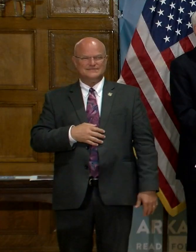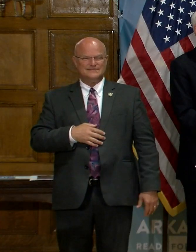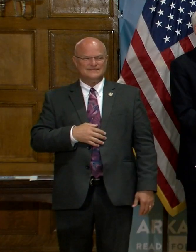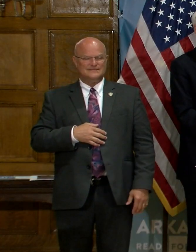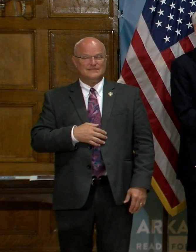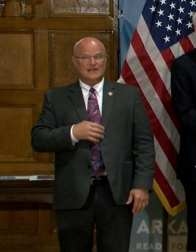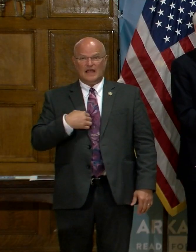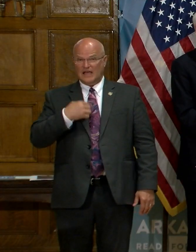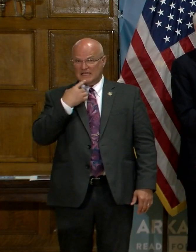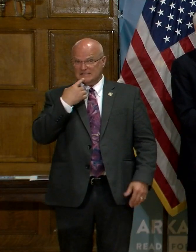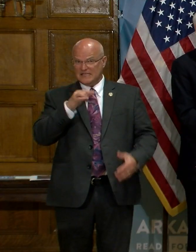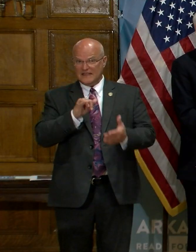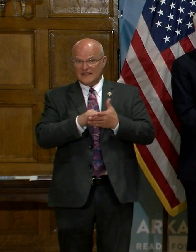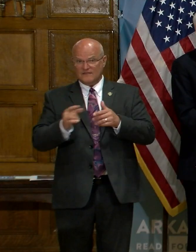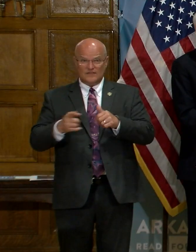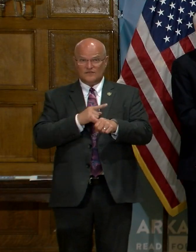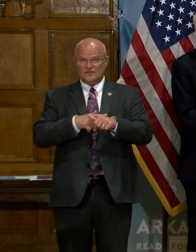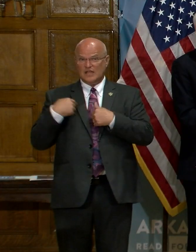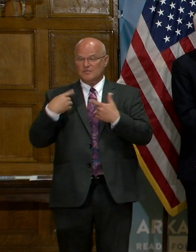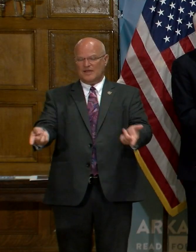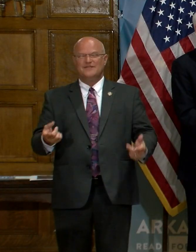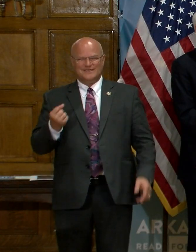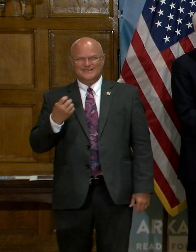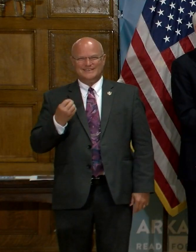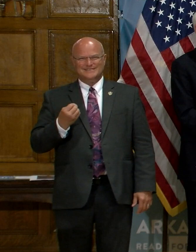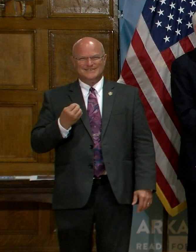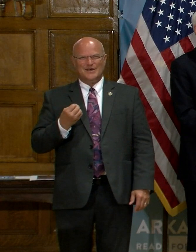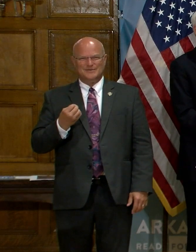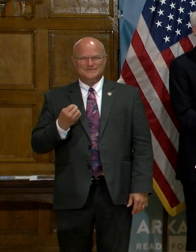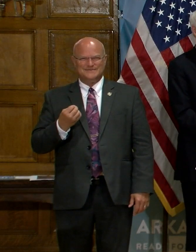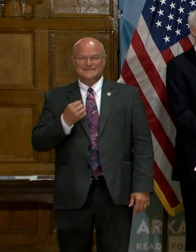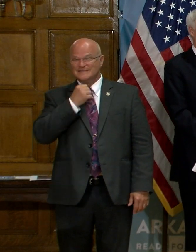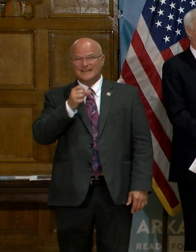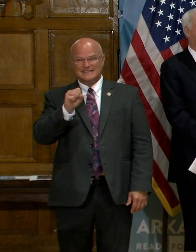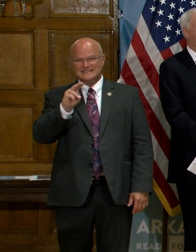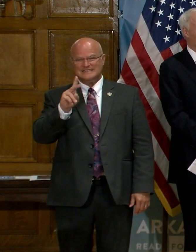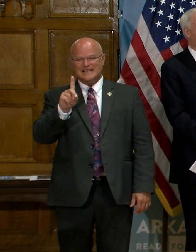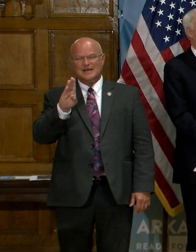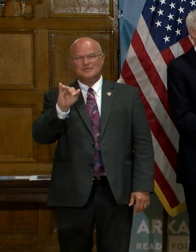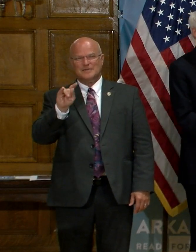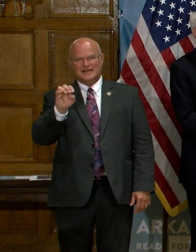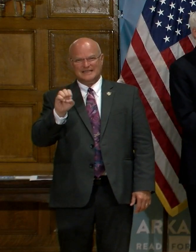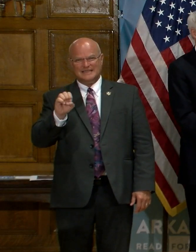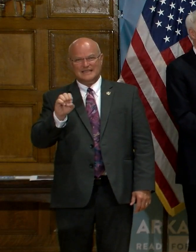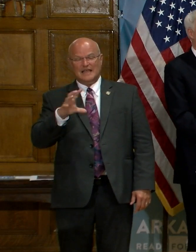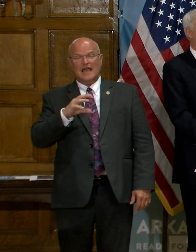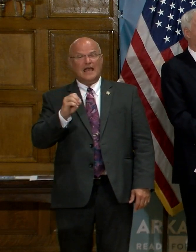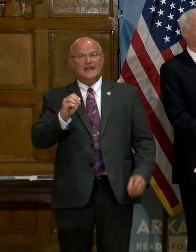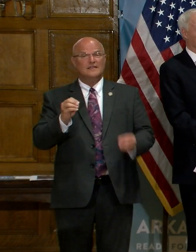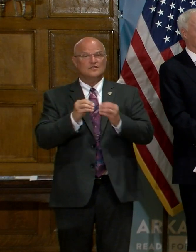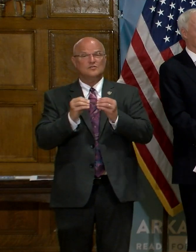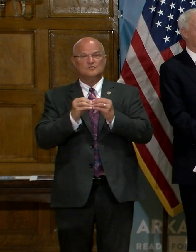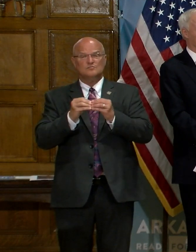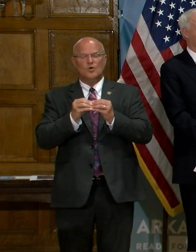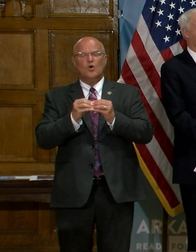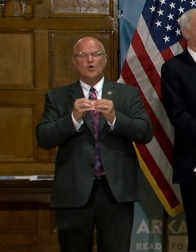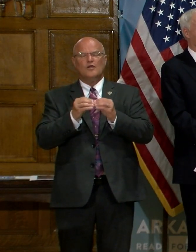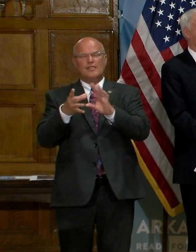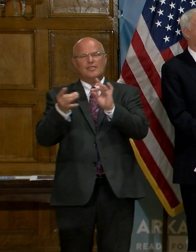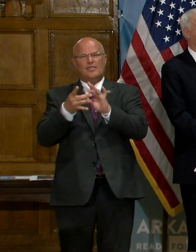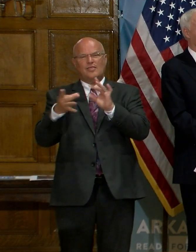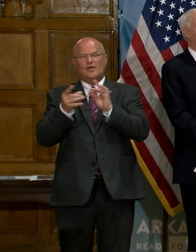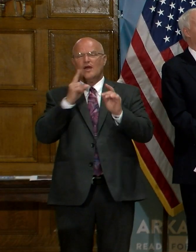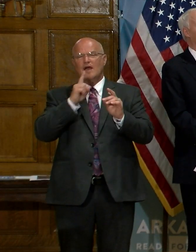I just said that for the first time ever, so it's definitely not a soundbite. And there's more fleshed out in